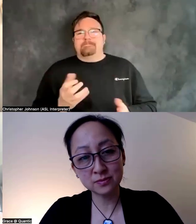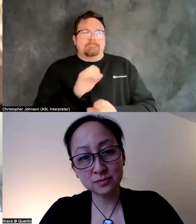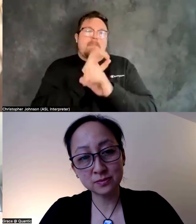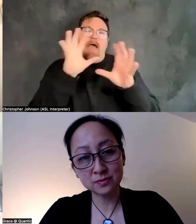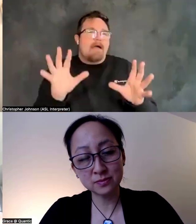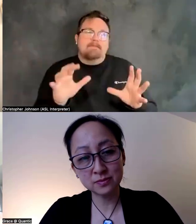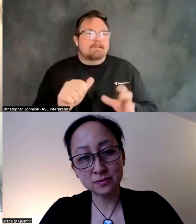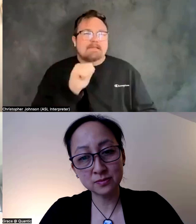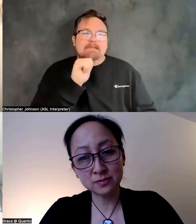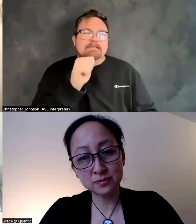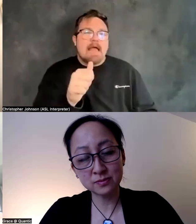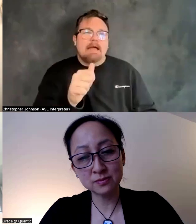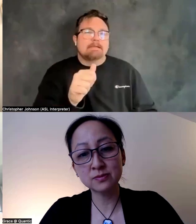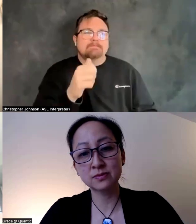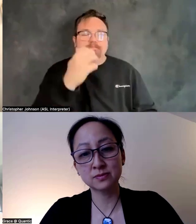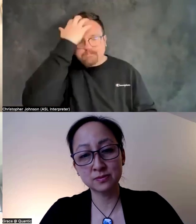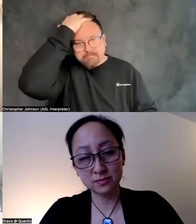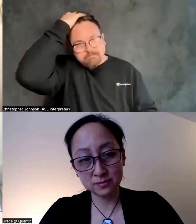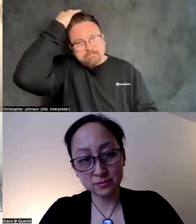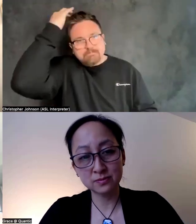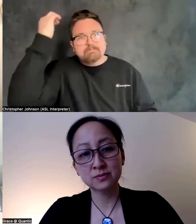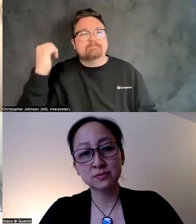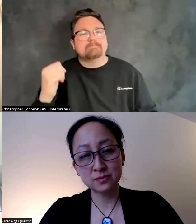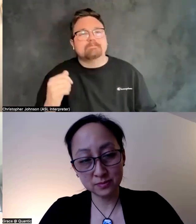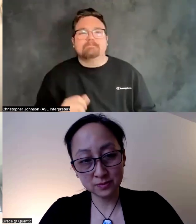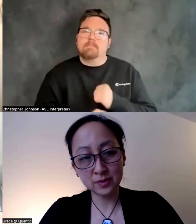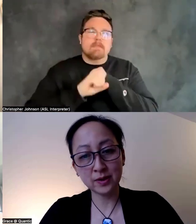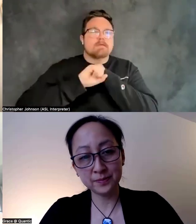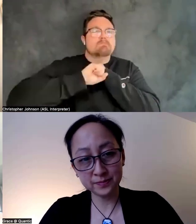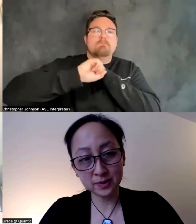get us much outside of our existing following.